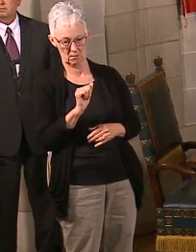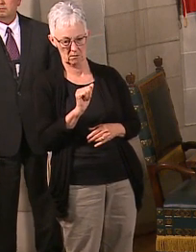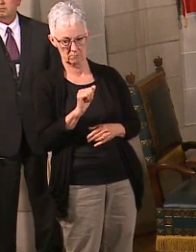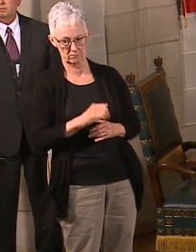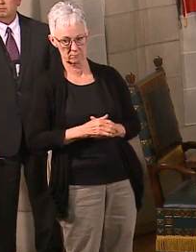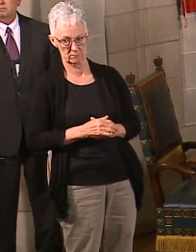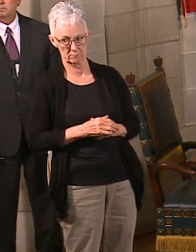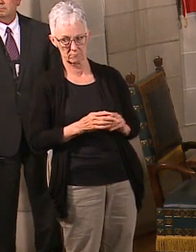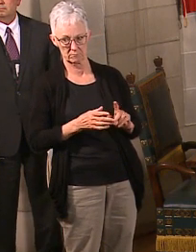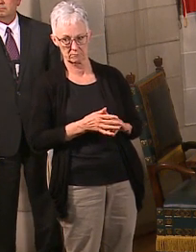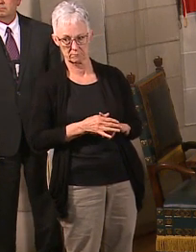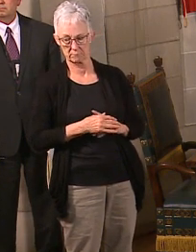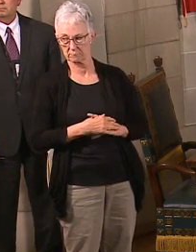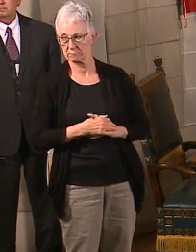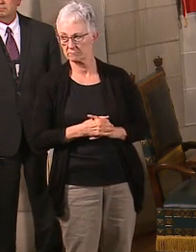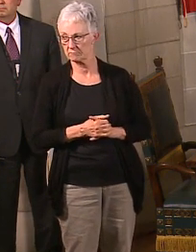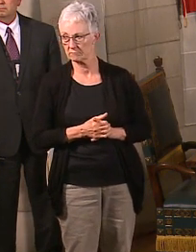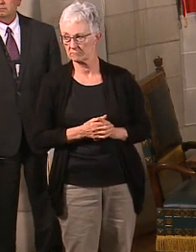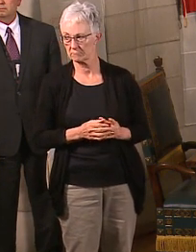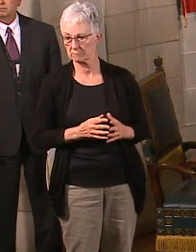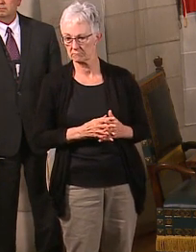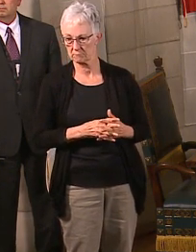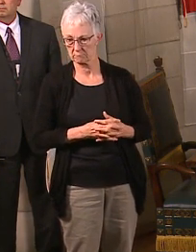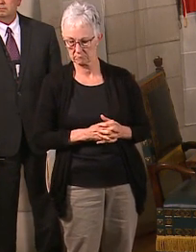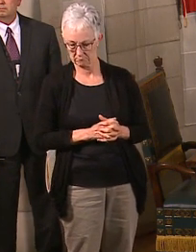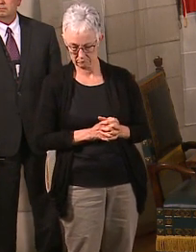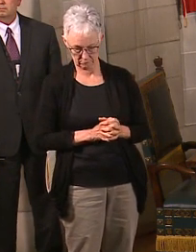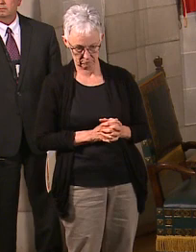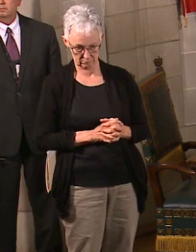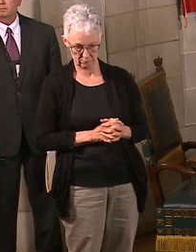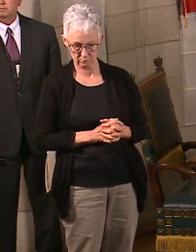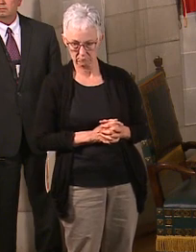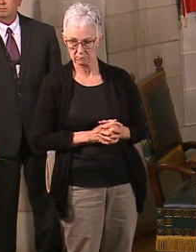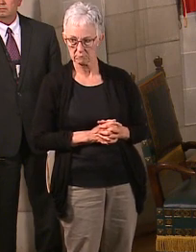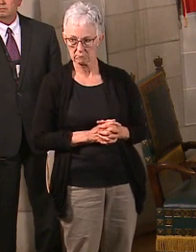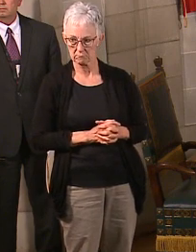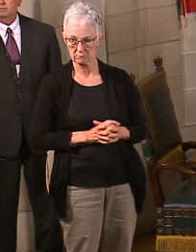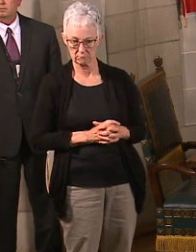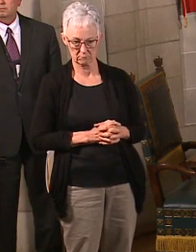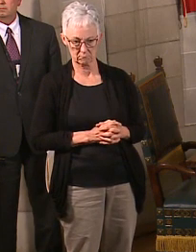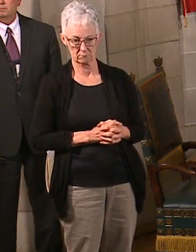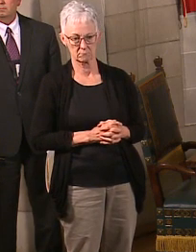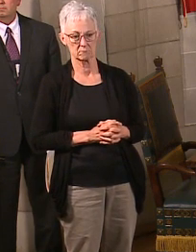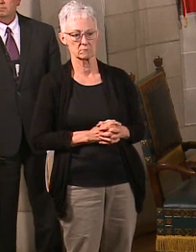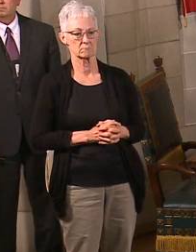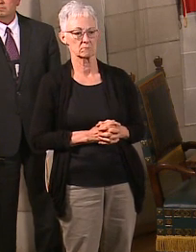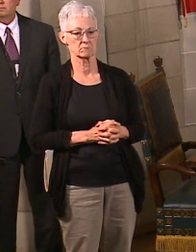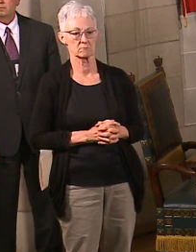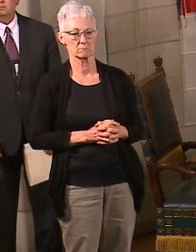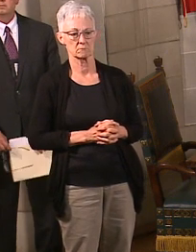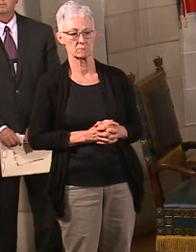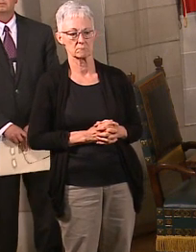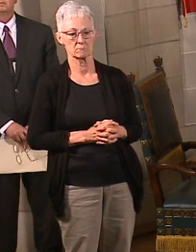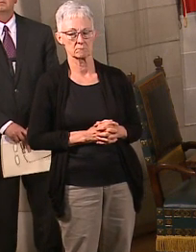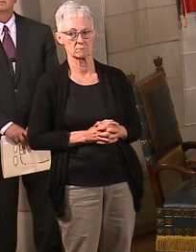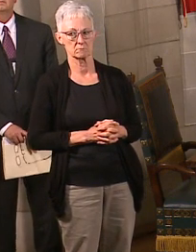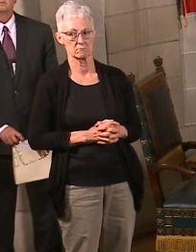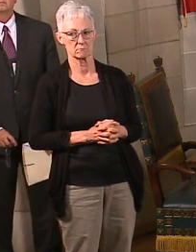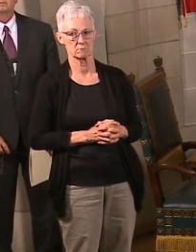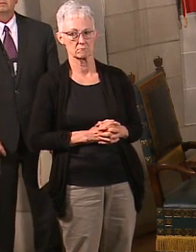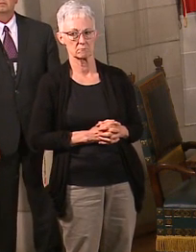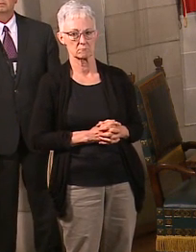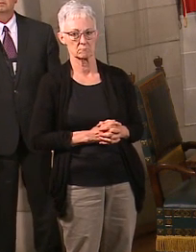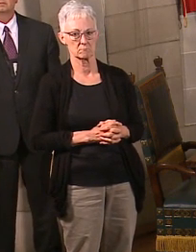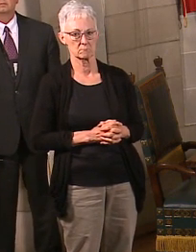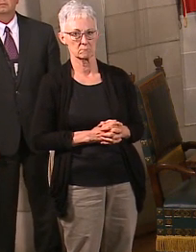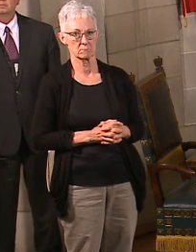indication of when they may be able to complete the review of Nebraska's Medicaid waiver? And that is, how long will people have to go